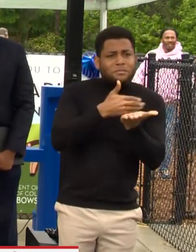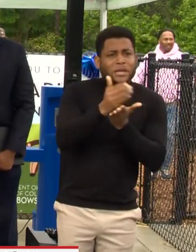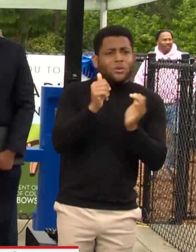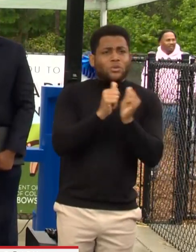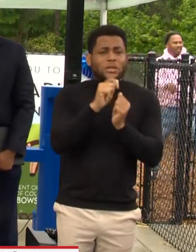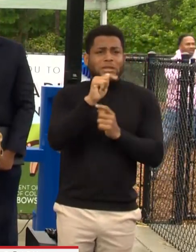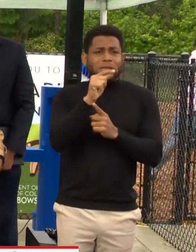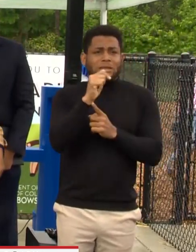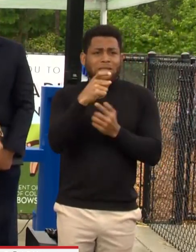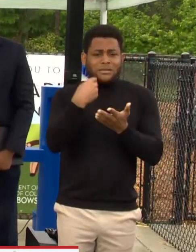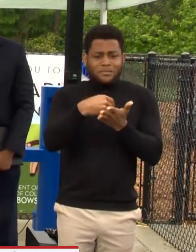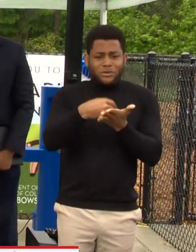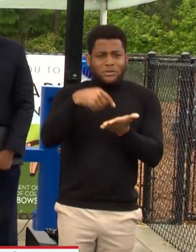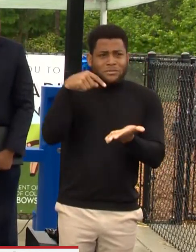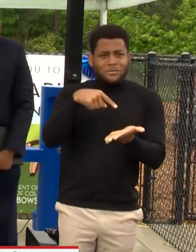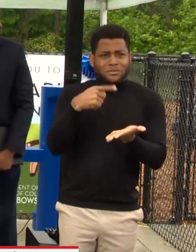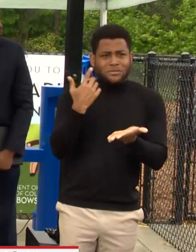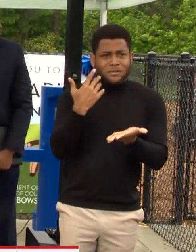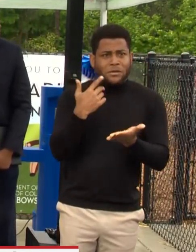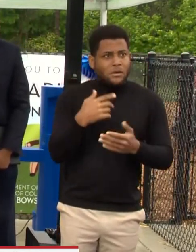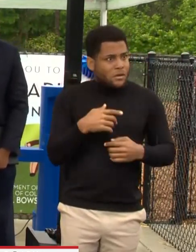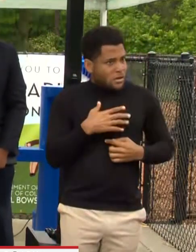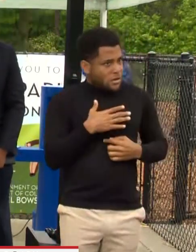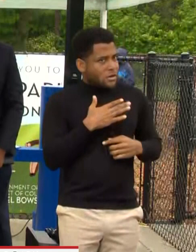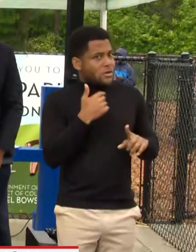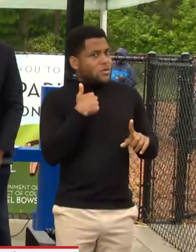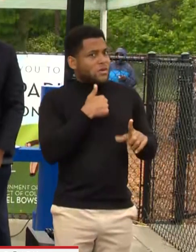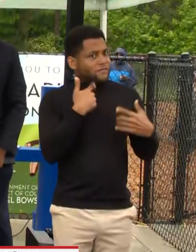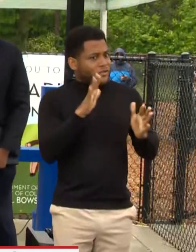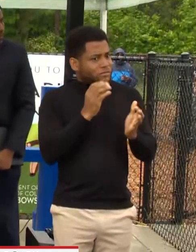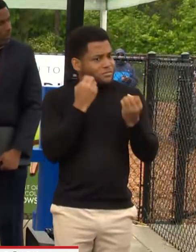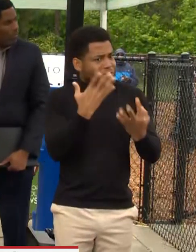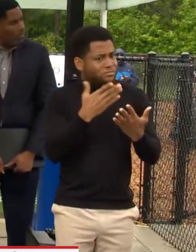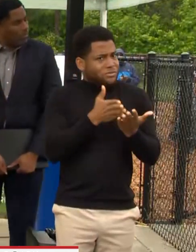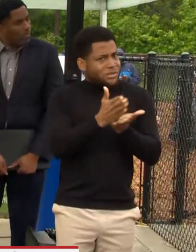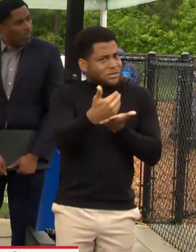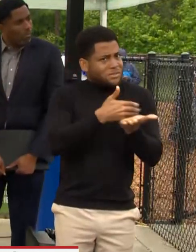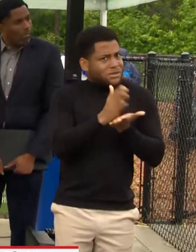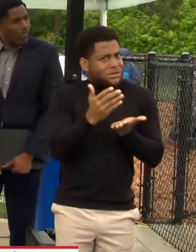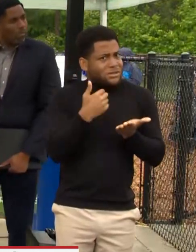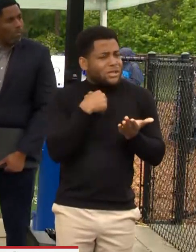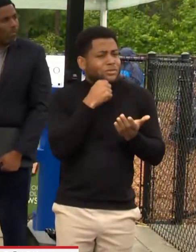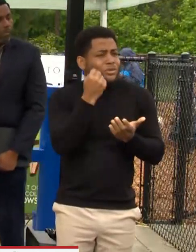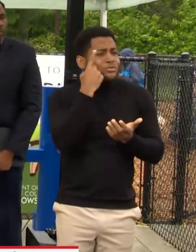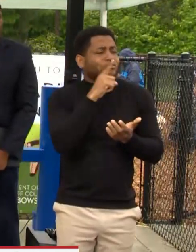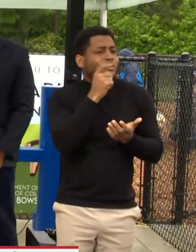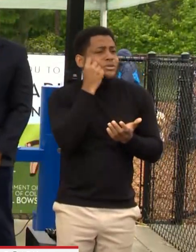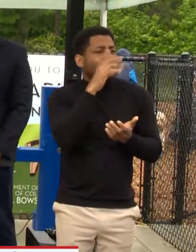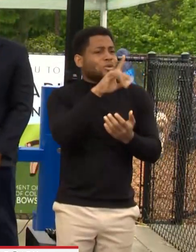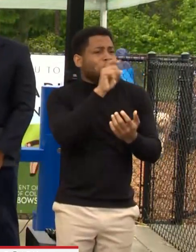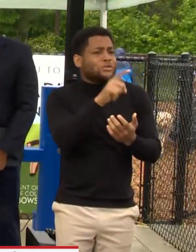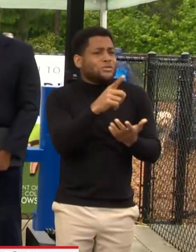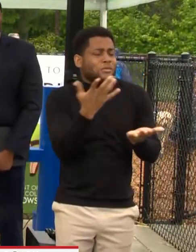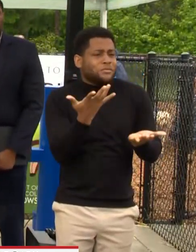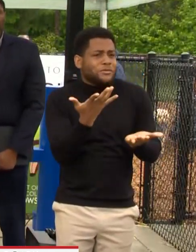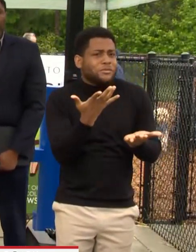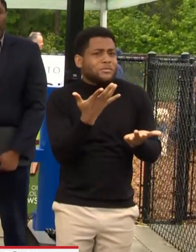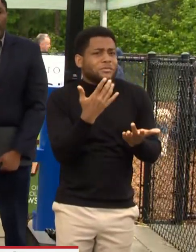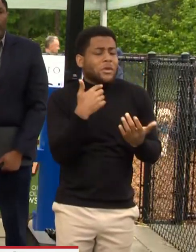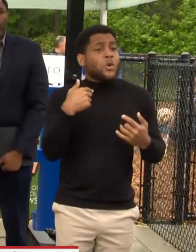Well, we've tried to be transparent, so I don't know what questions you have that remain.